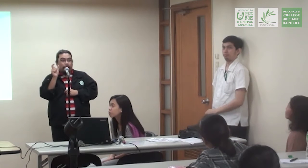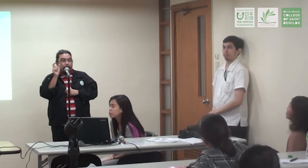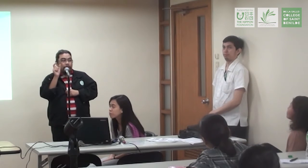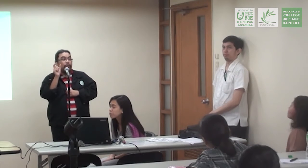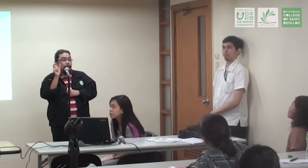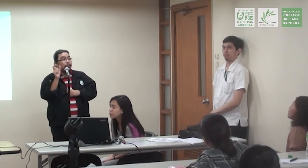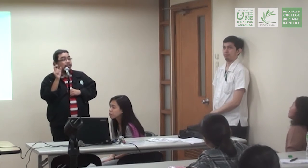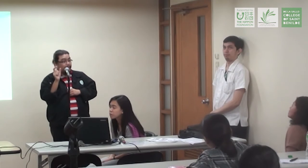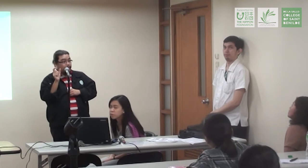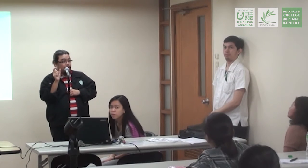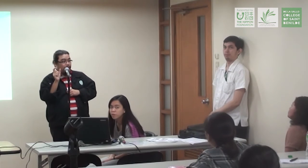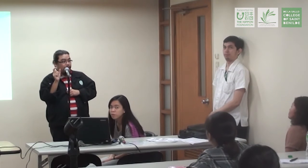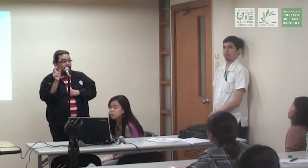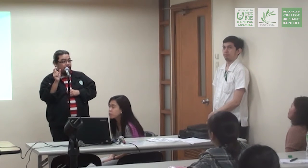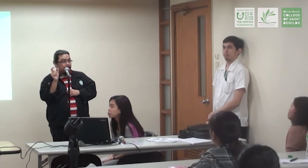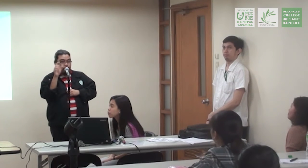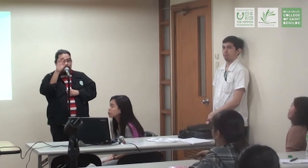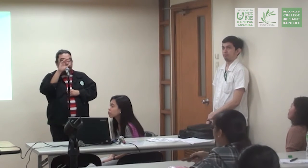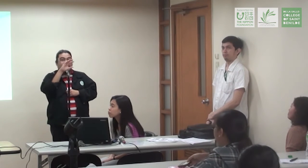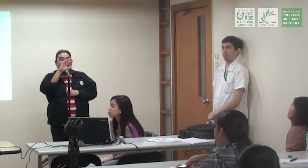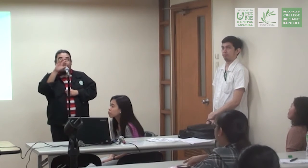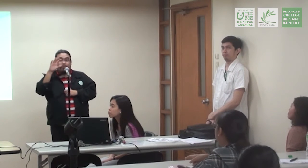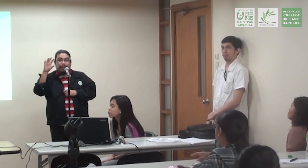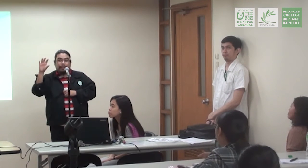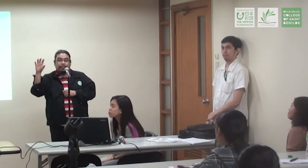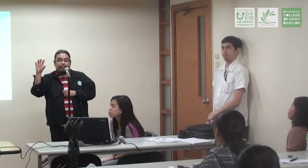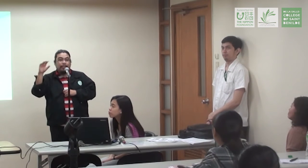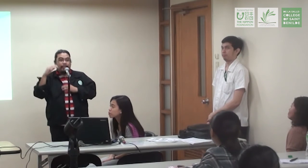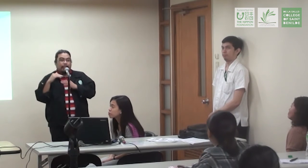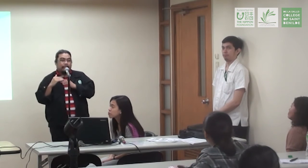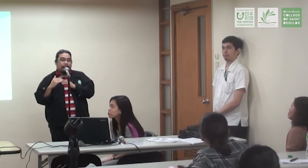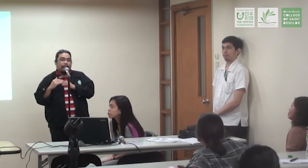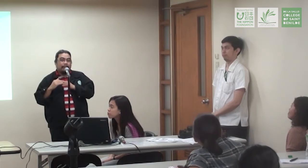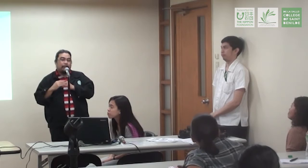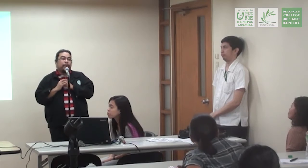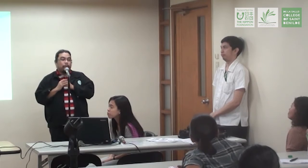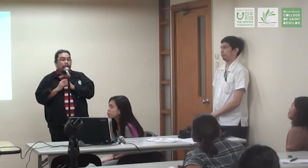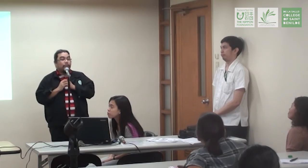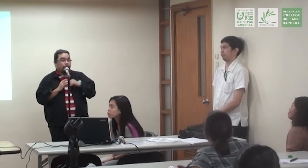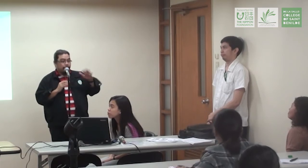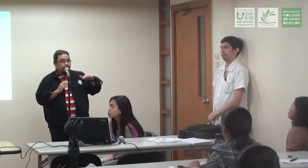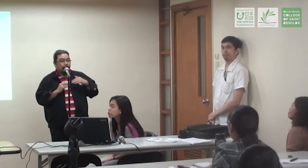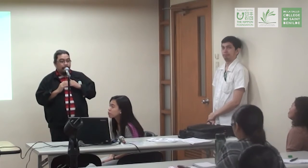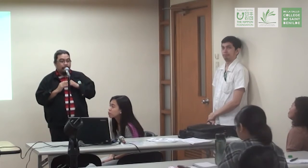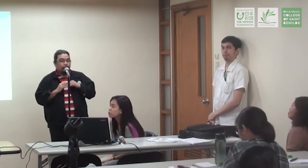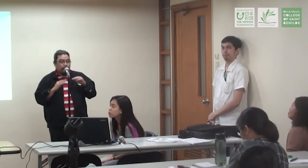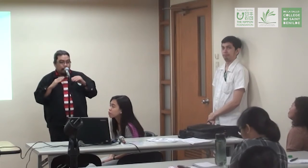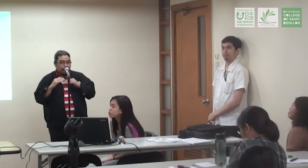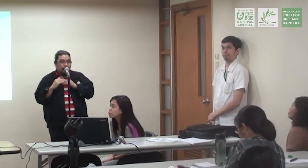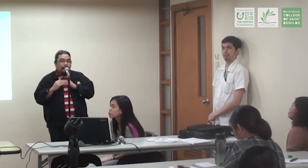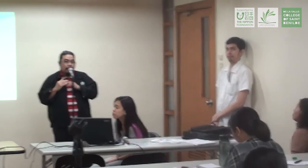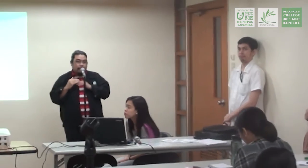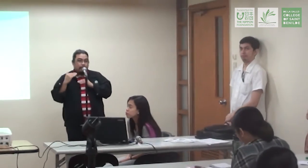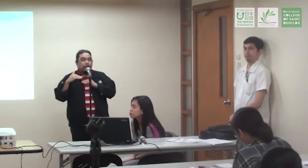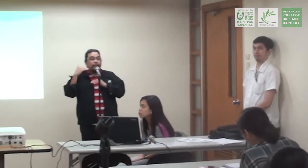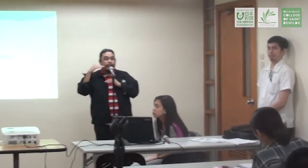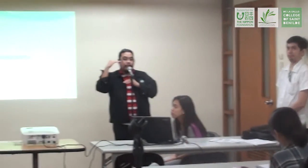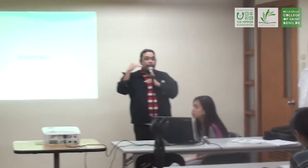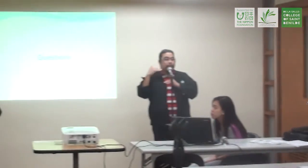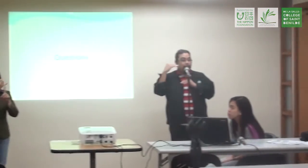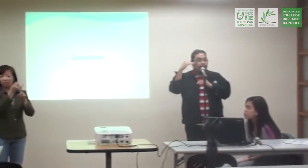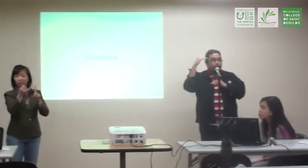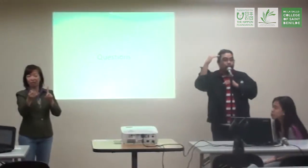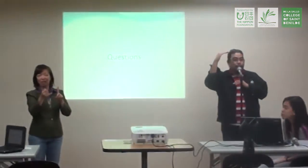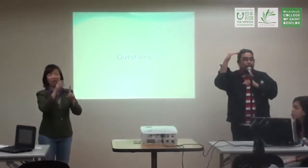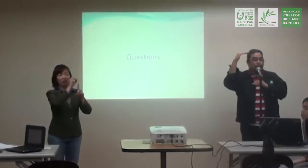of the table, they were satisfied. So it's the average. It's when original instrument, there are